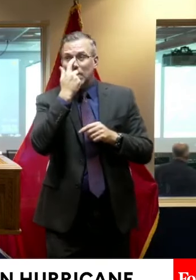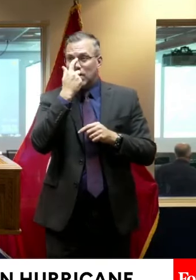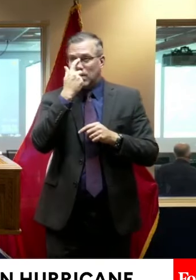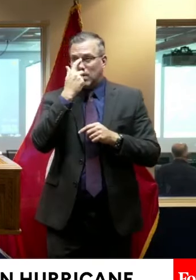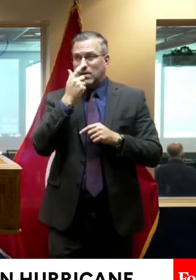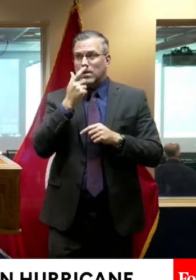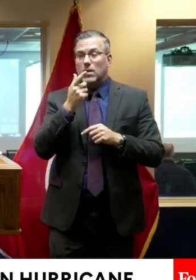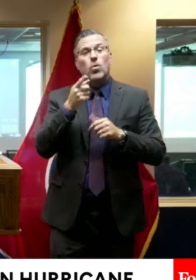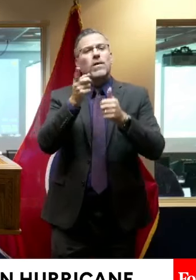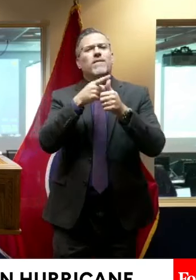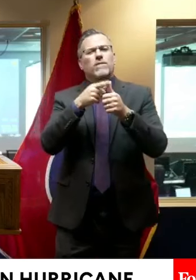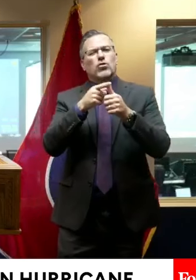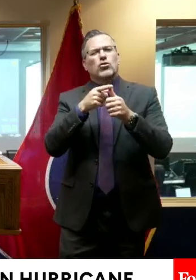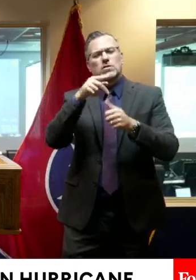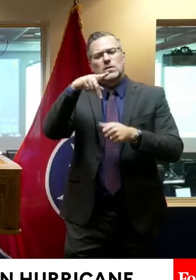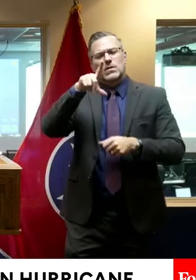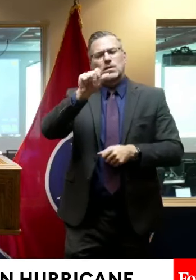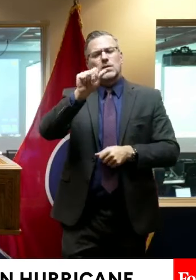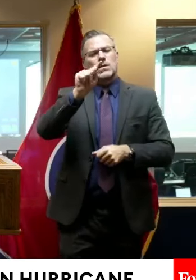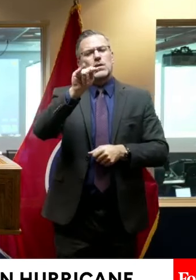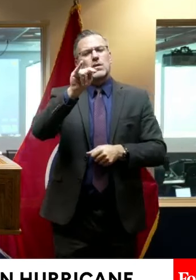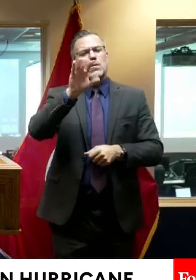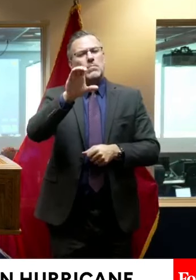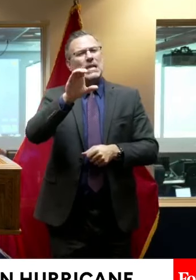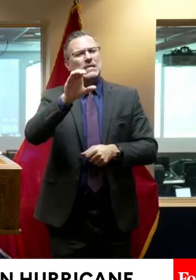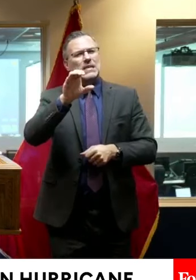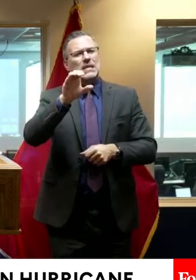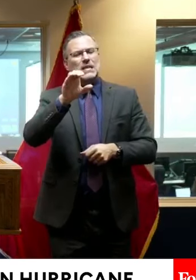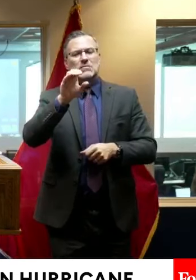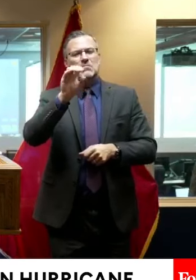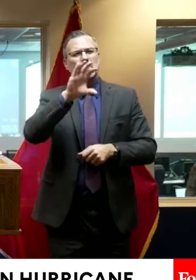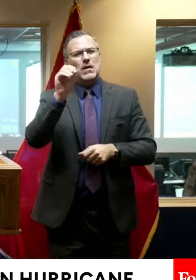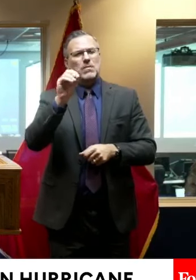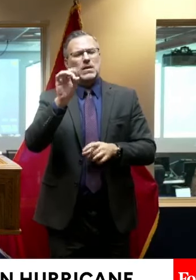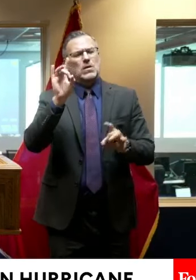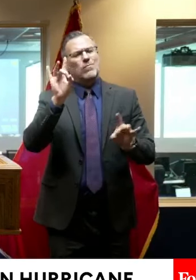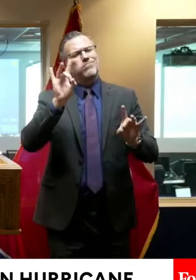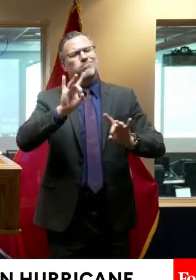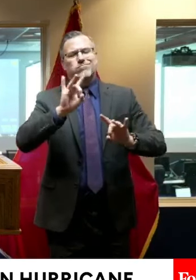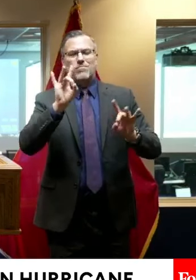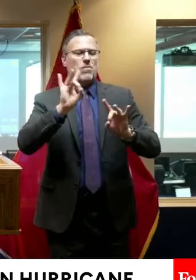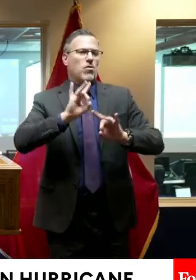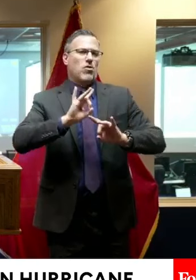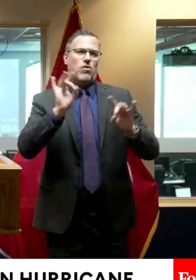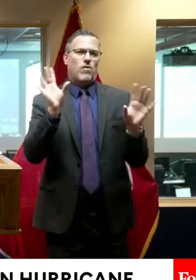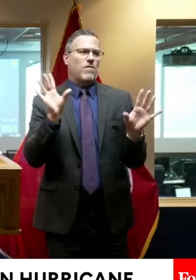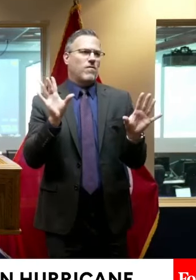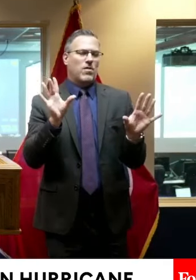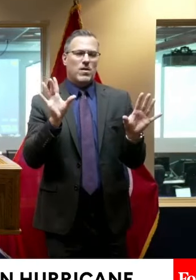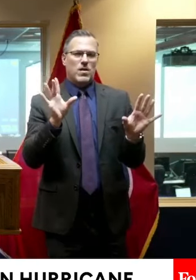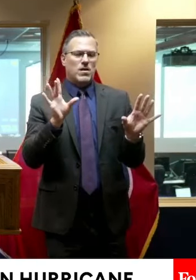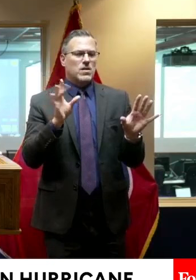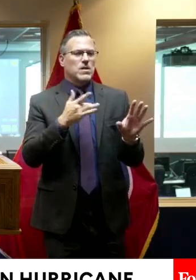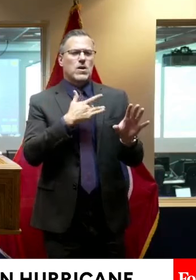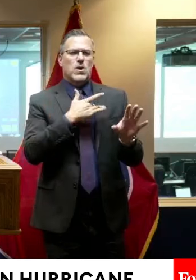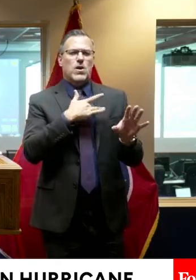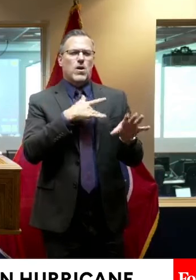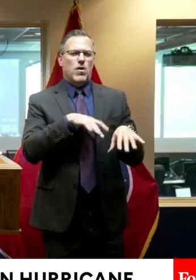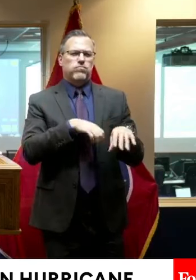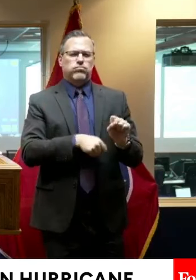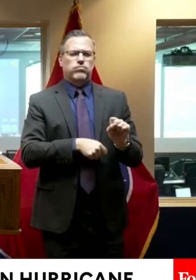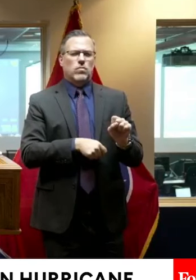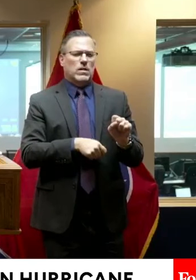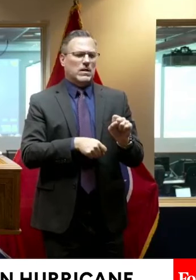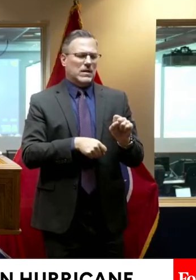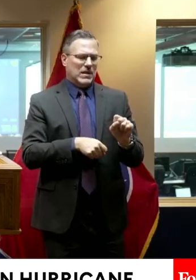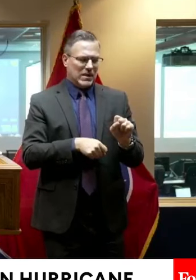it's a tragic situation. We all acknowledge that. It's one of the most heartbreaking, you know,